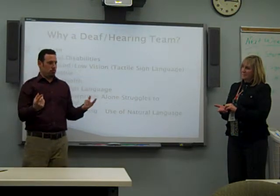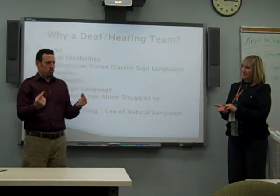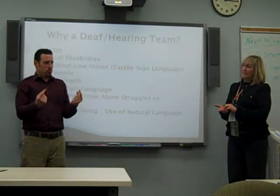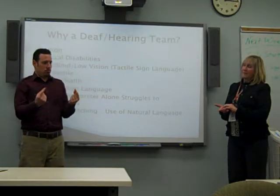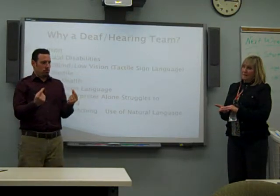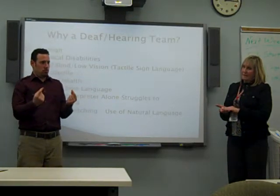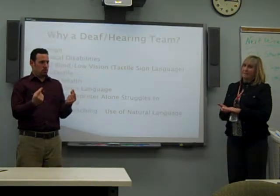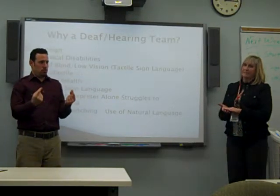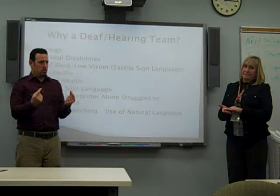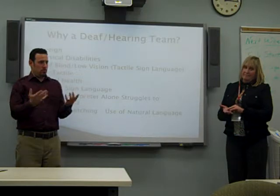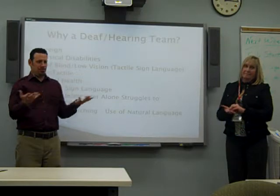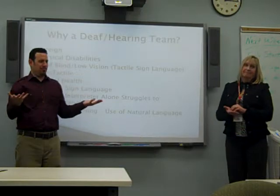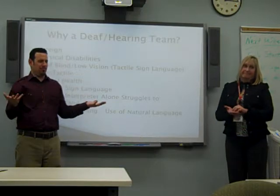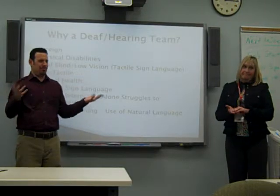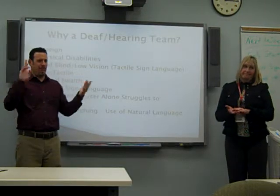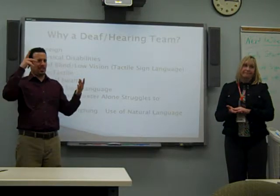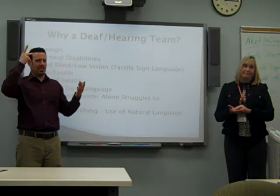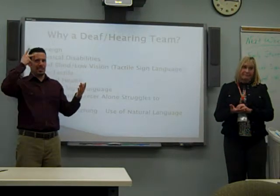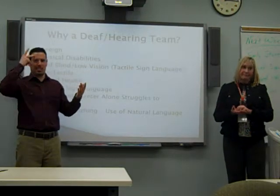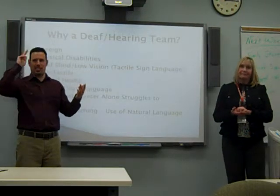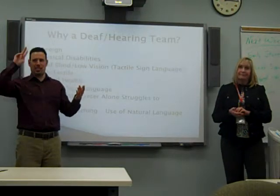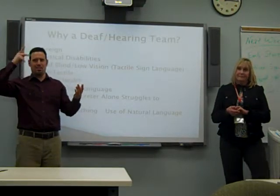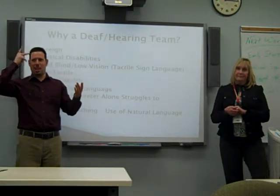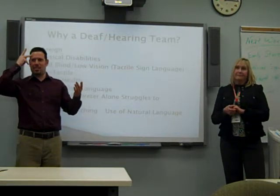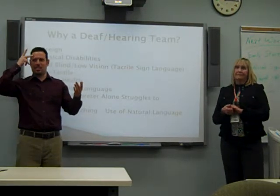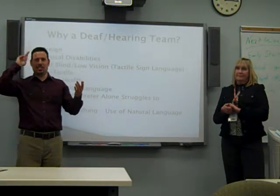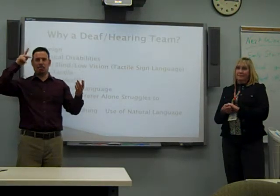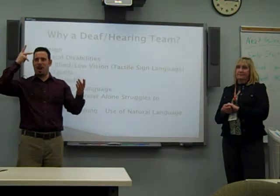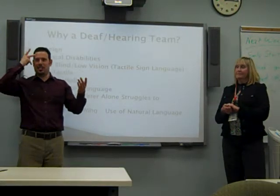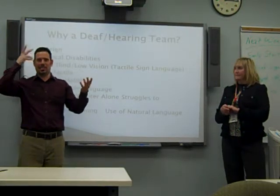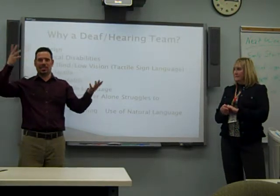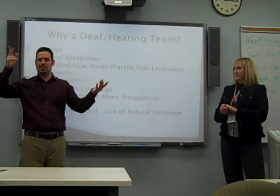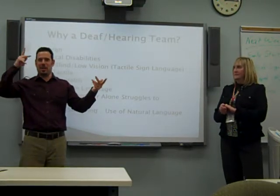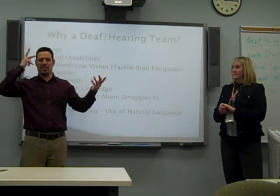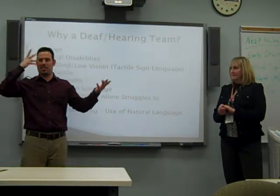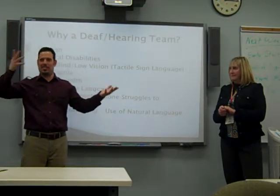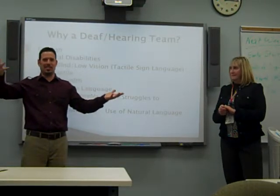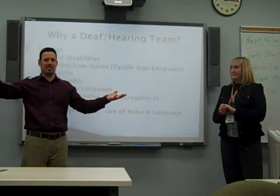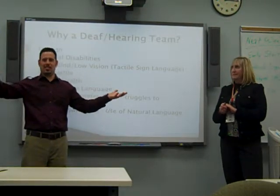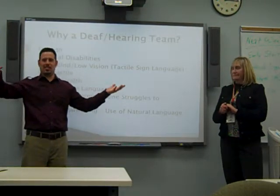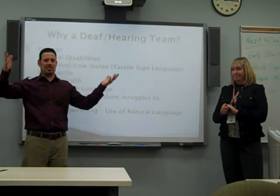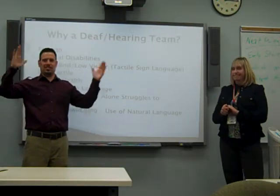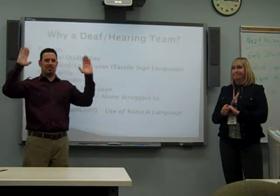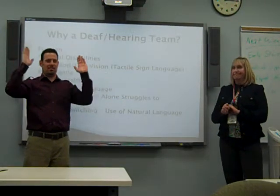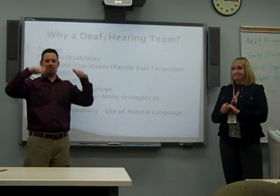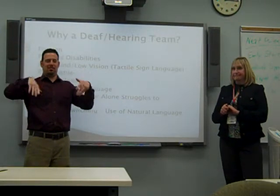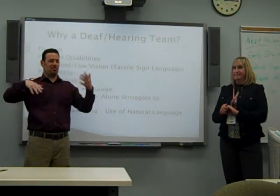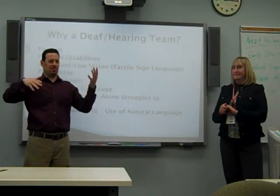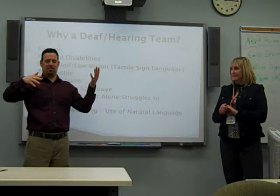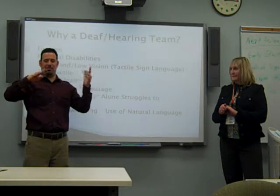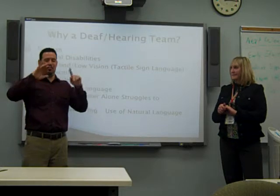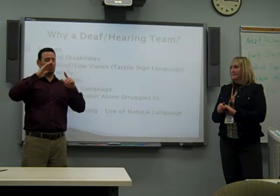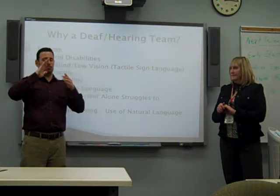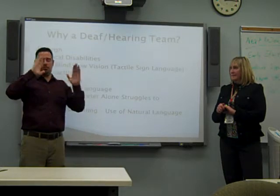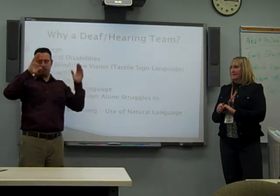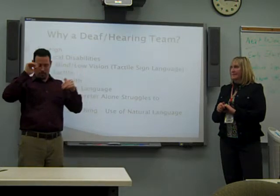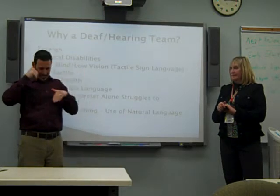struggling with the situation? What would you do with that? So it really comes back to politics. It's all the politics of